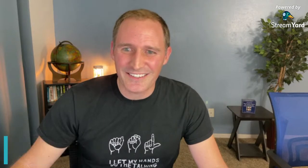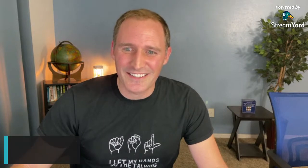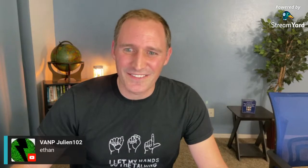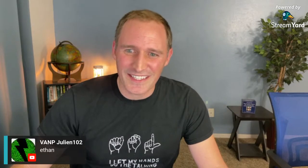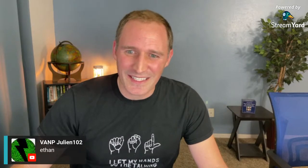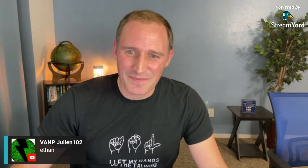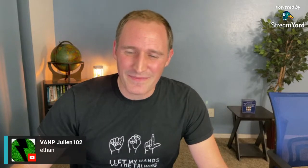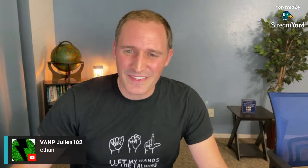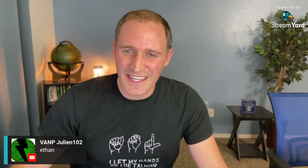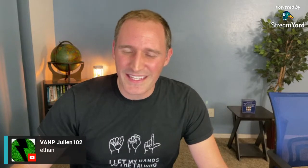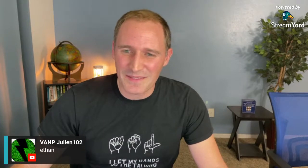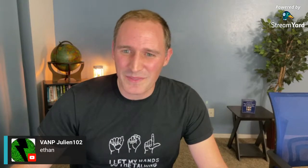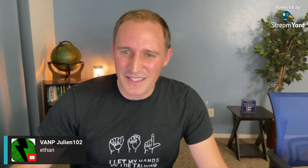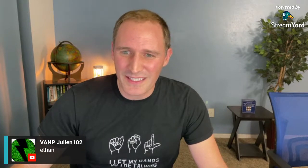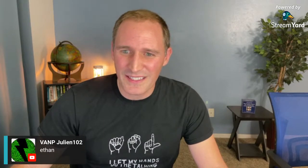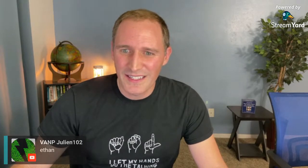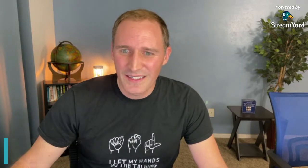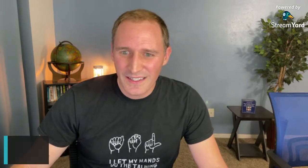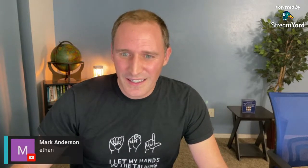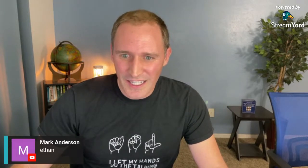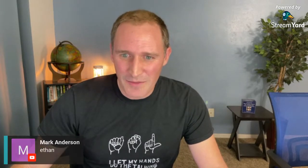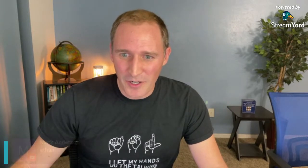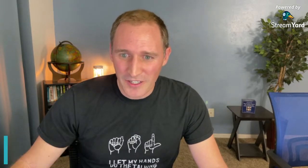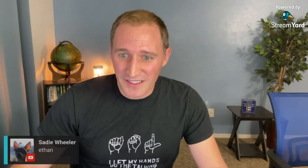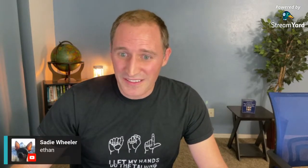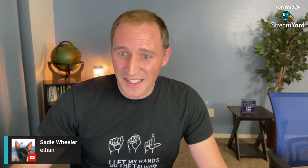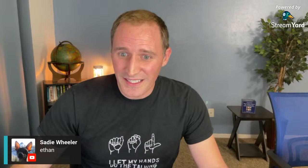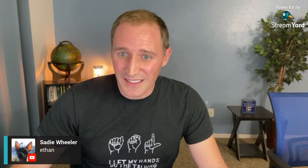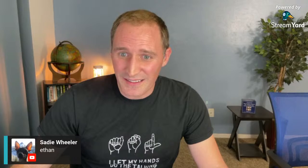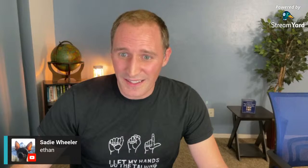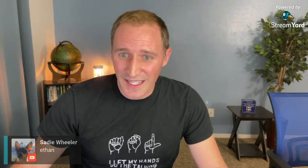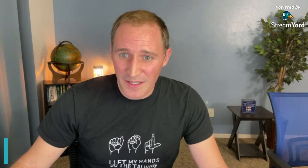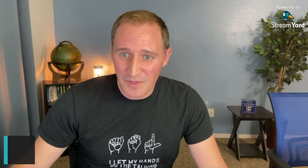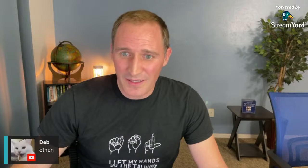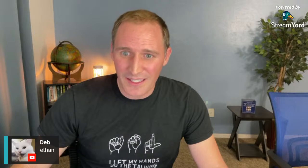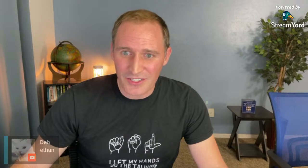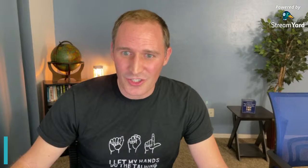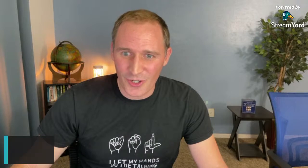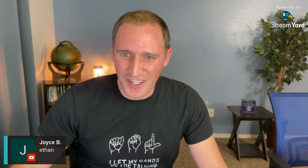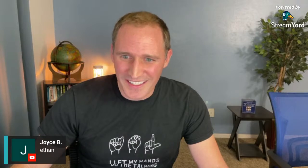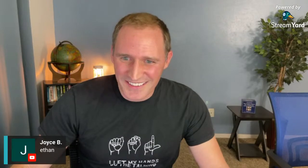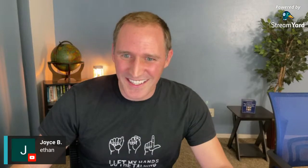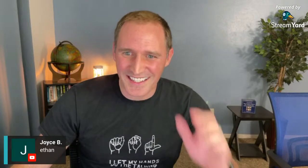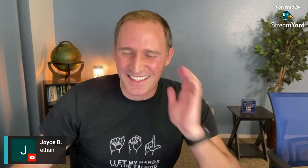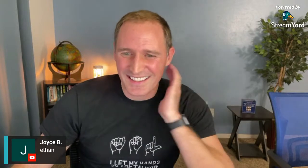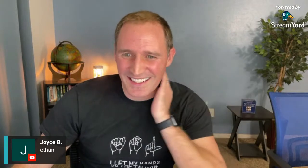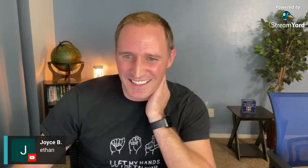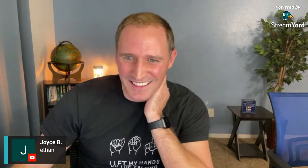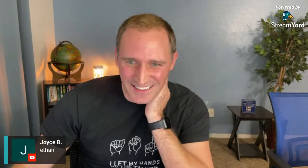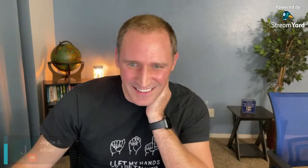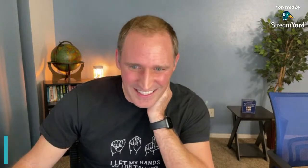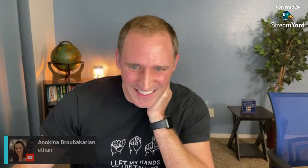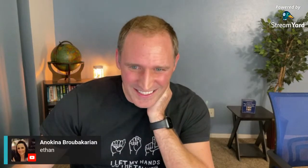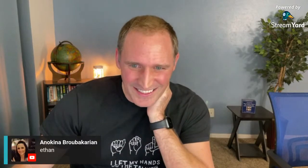and VANP, Mark and Sadie and Deb and Joyce and Nikina,